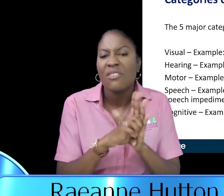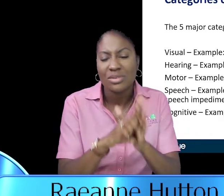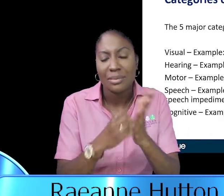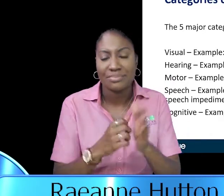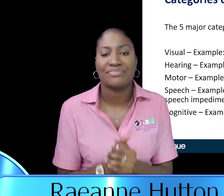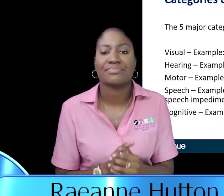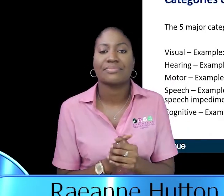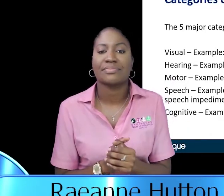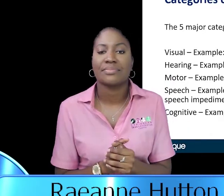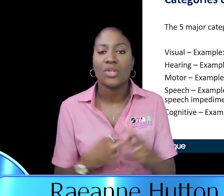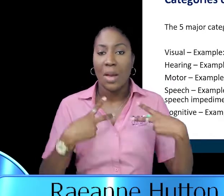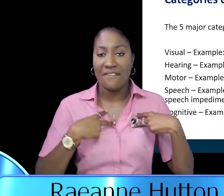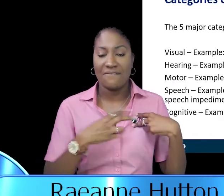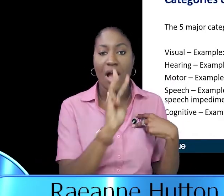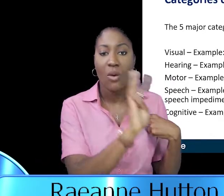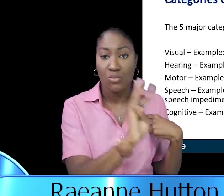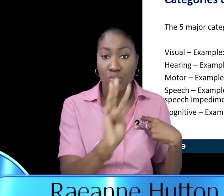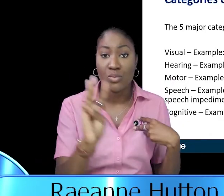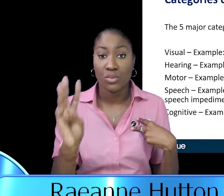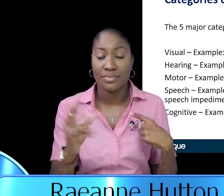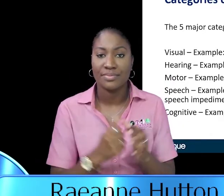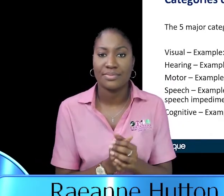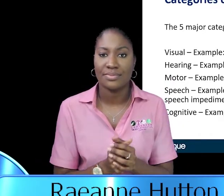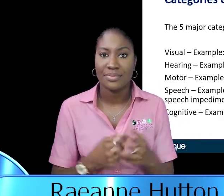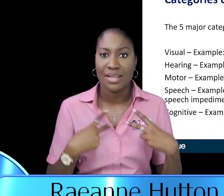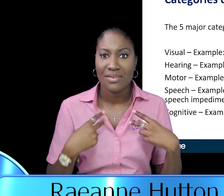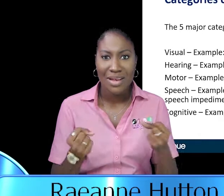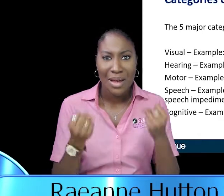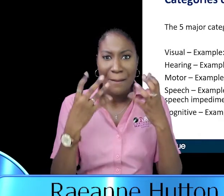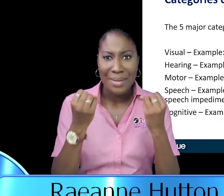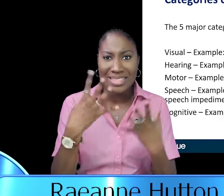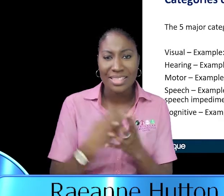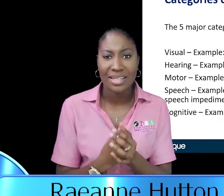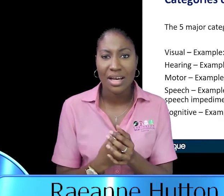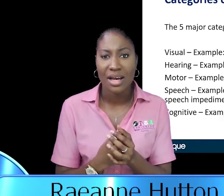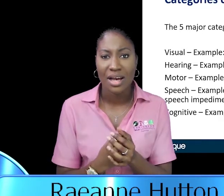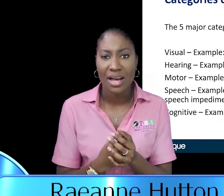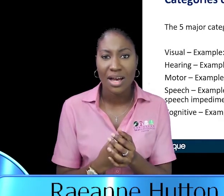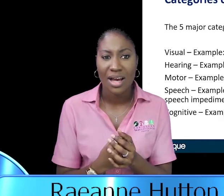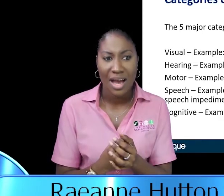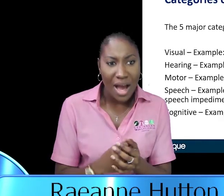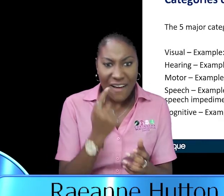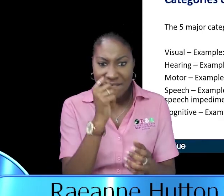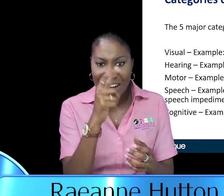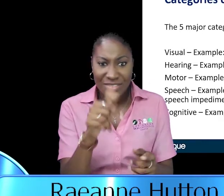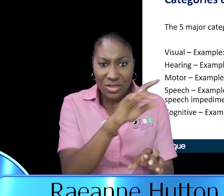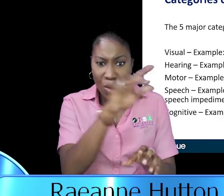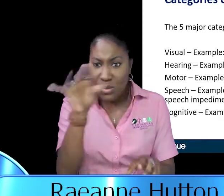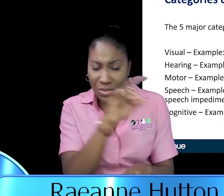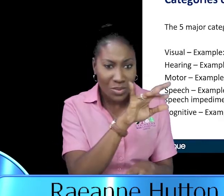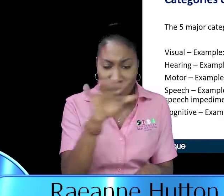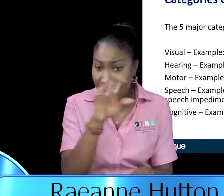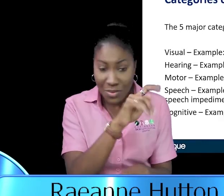for example, if you have a web page that has a lot of moving and or blinking content on